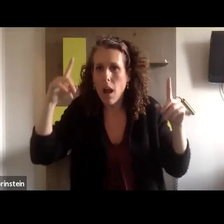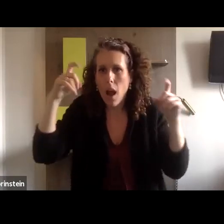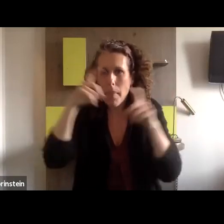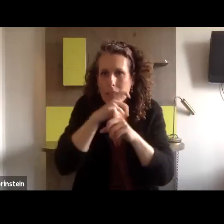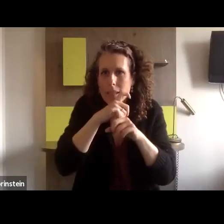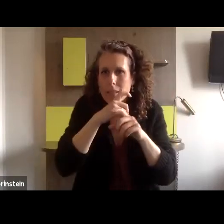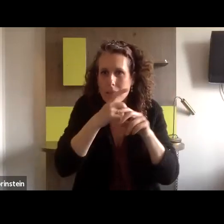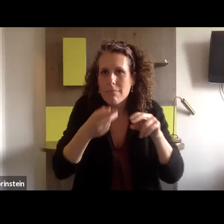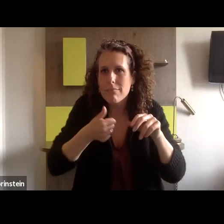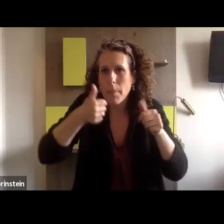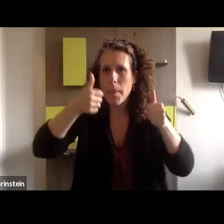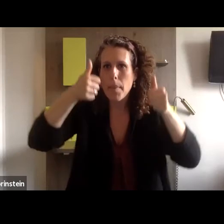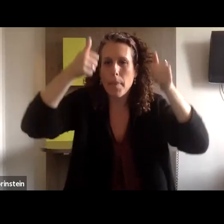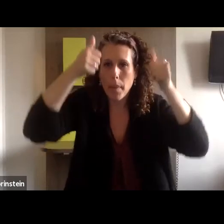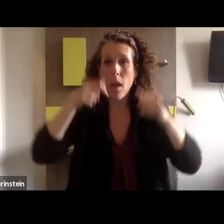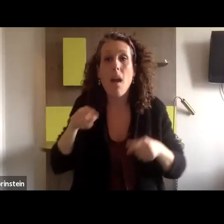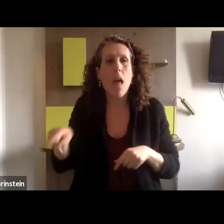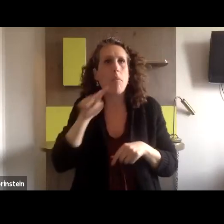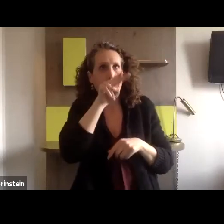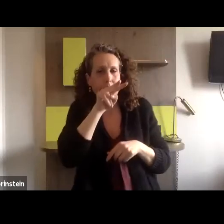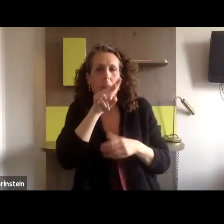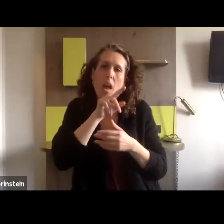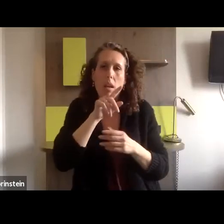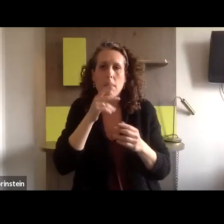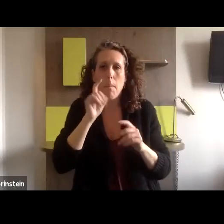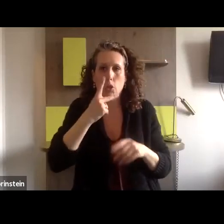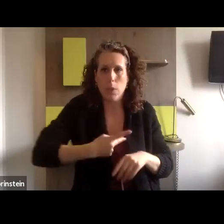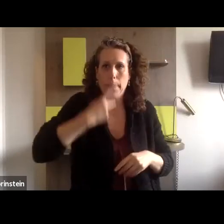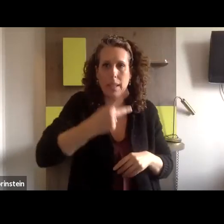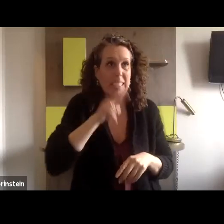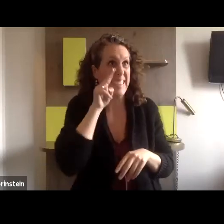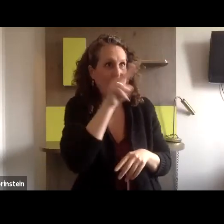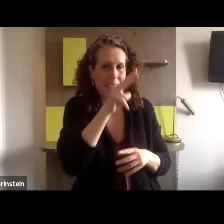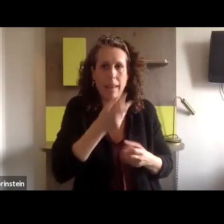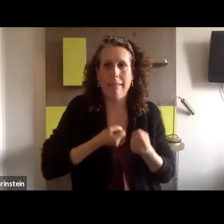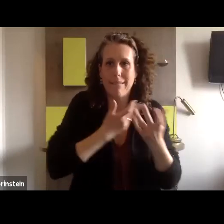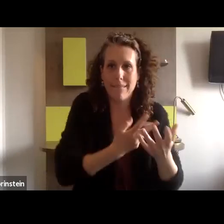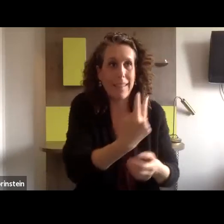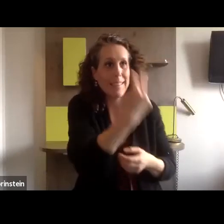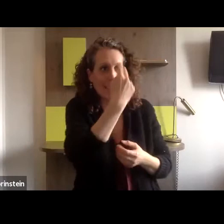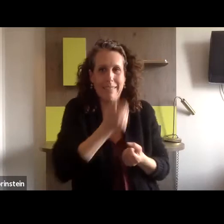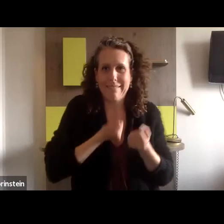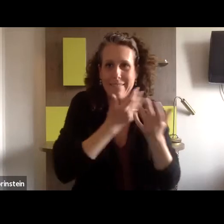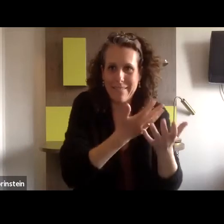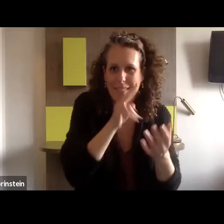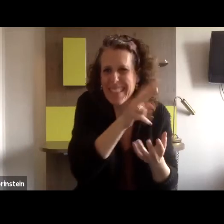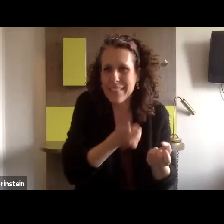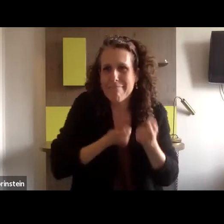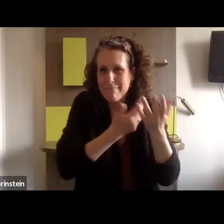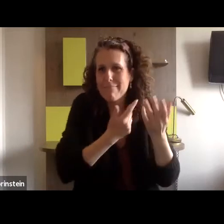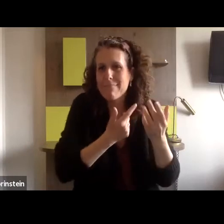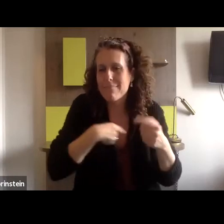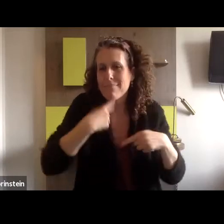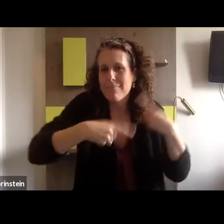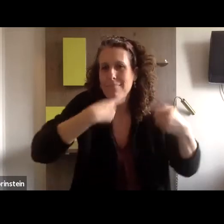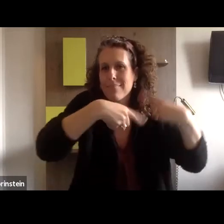are scored according to different criteria. So we basically developed this test based on